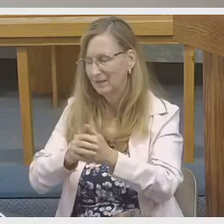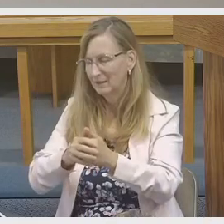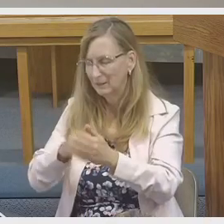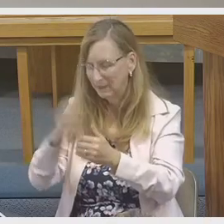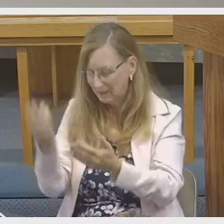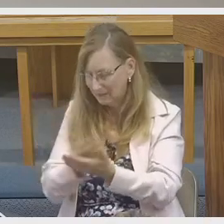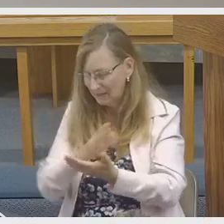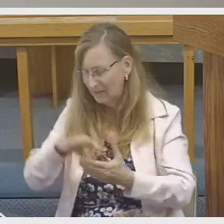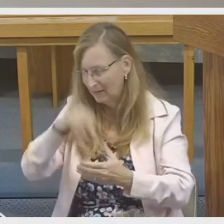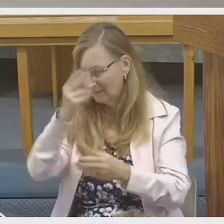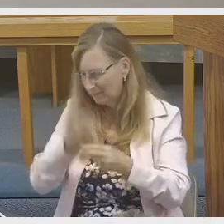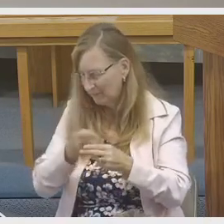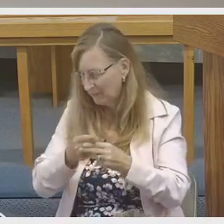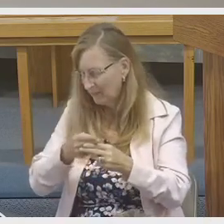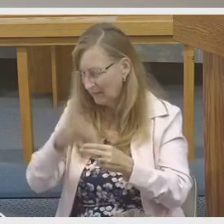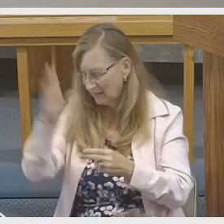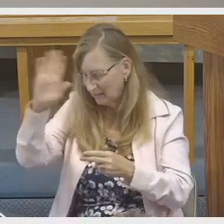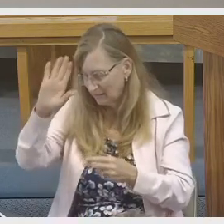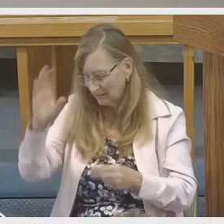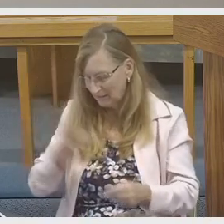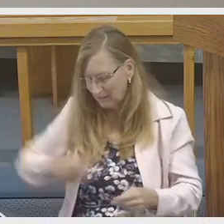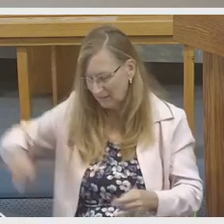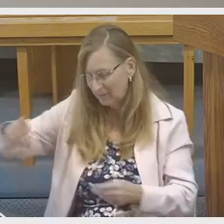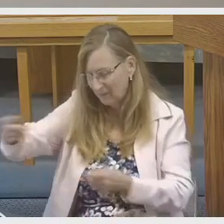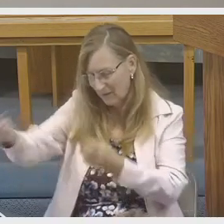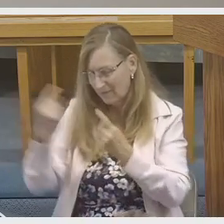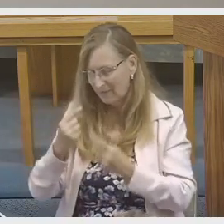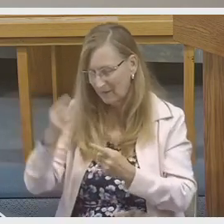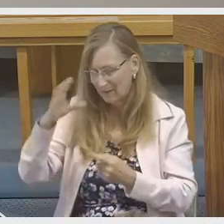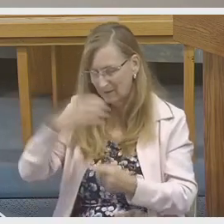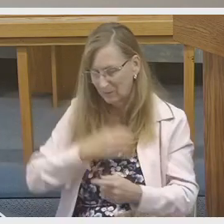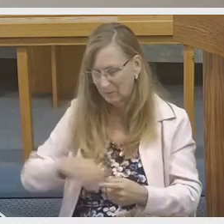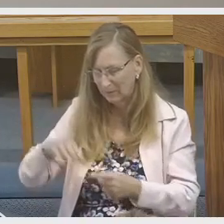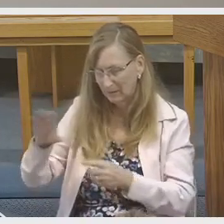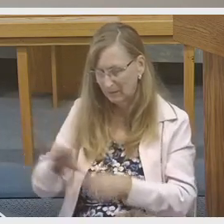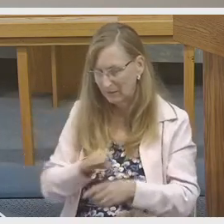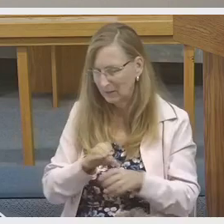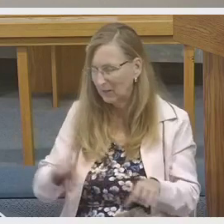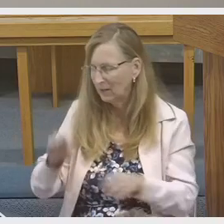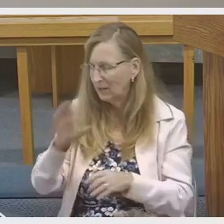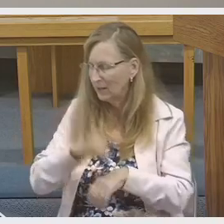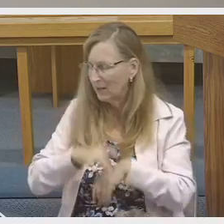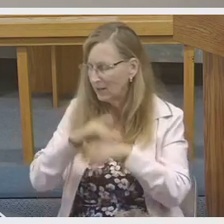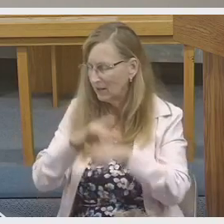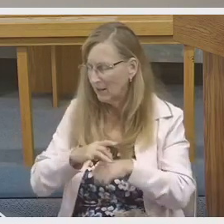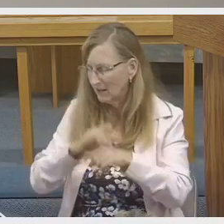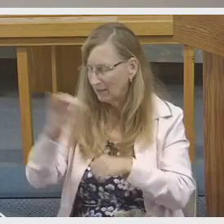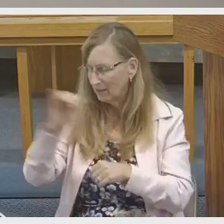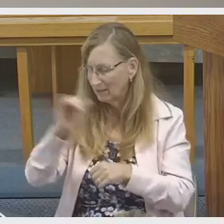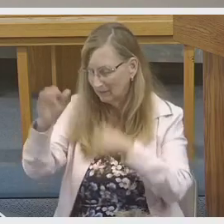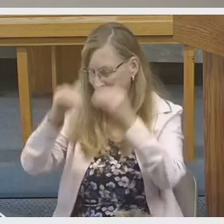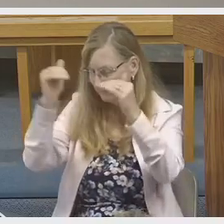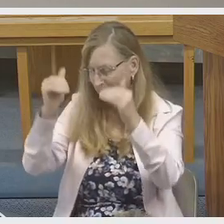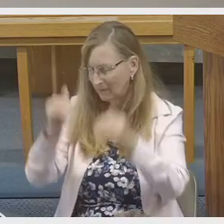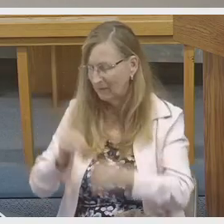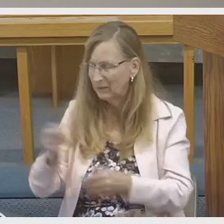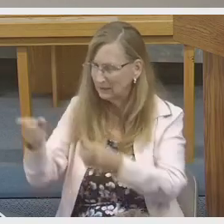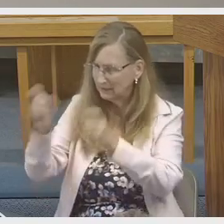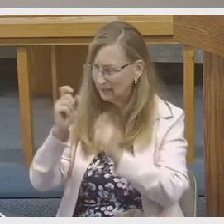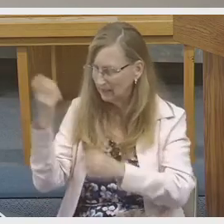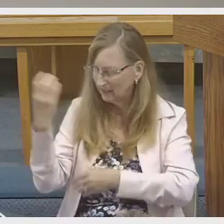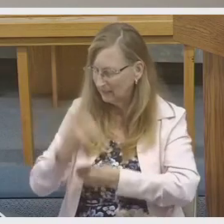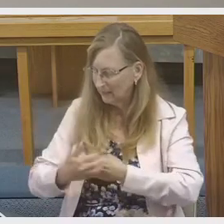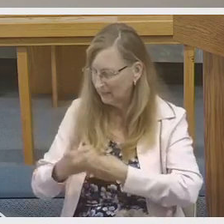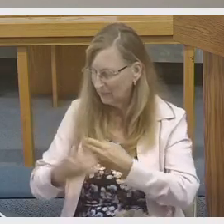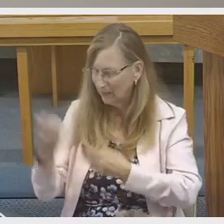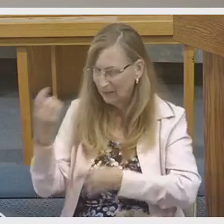hallowed be thy name. Thy kingdom come, thy will be done on earth as it is in heaven. Give us this day